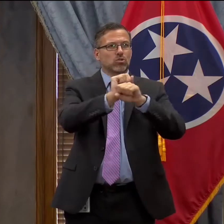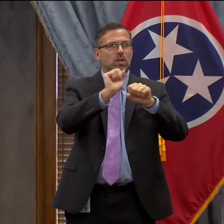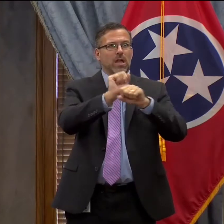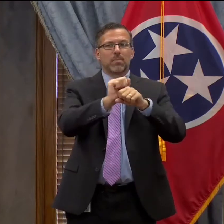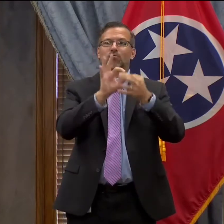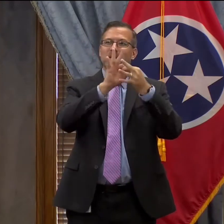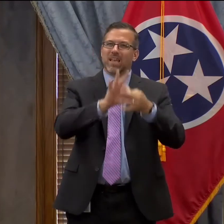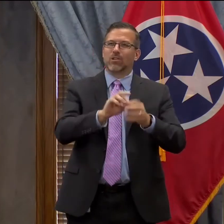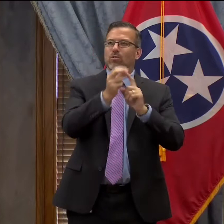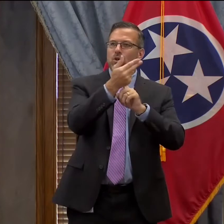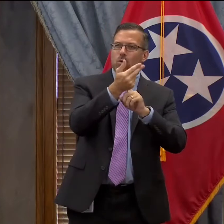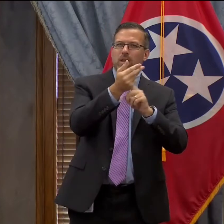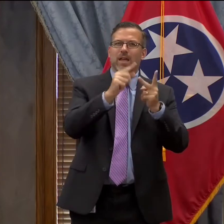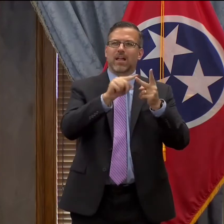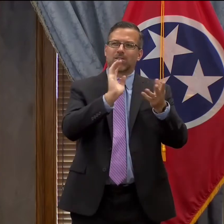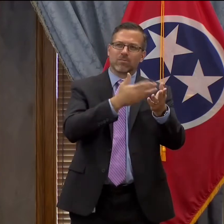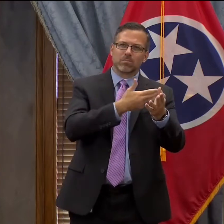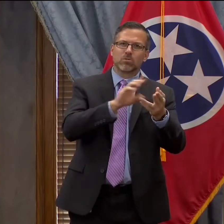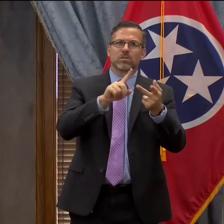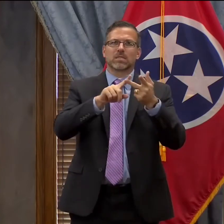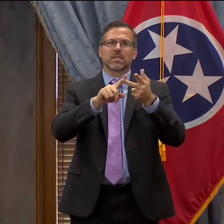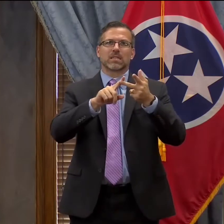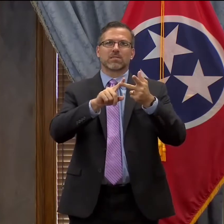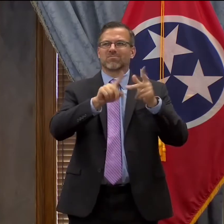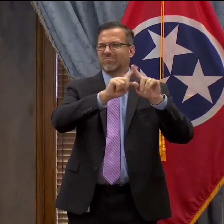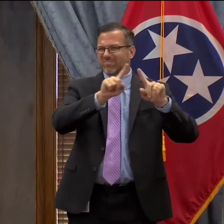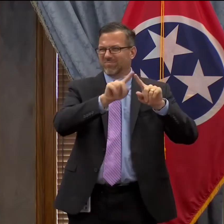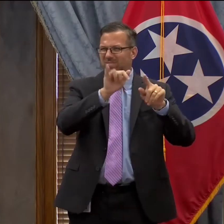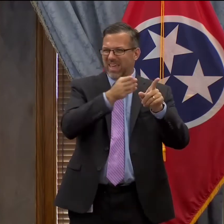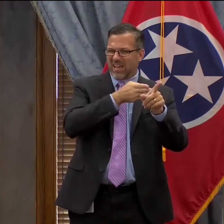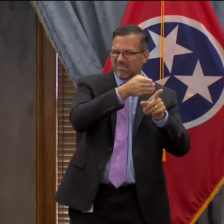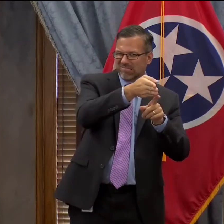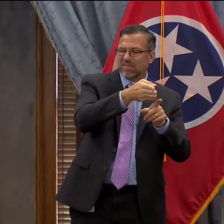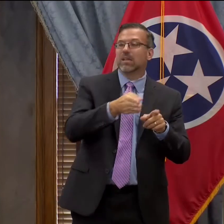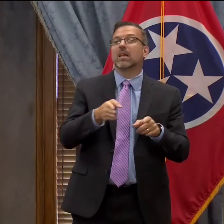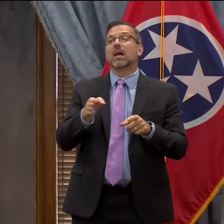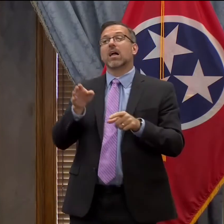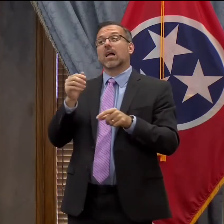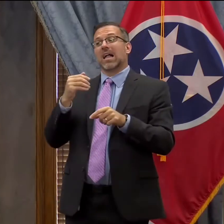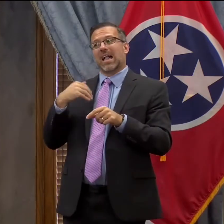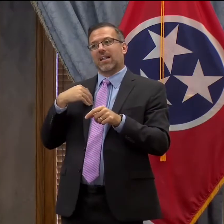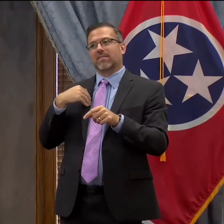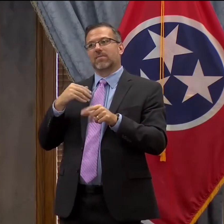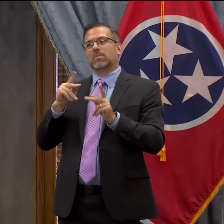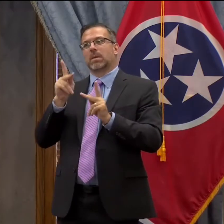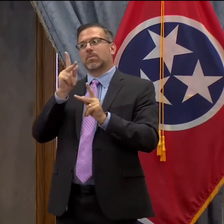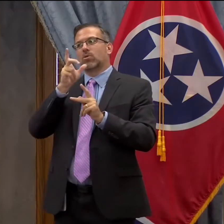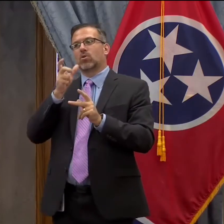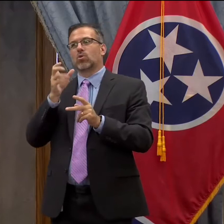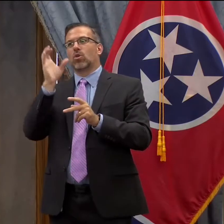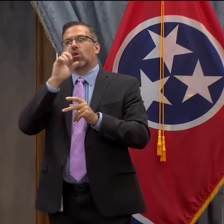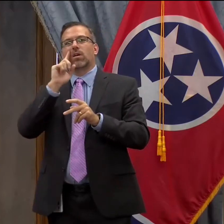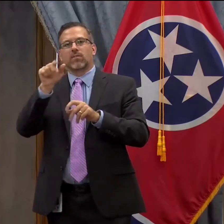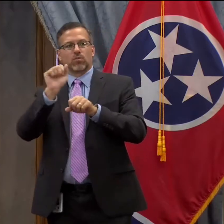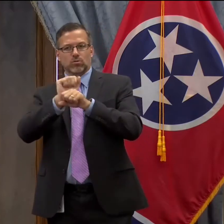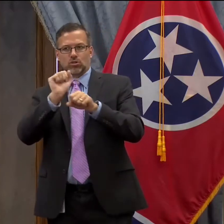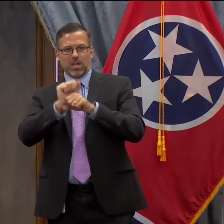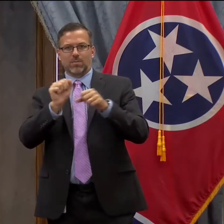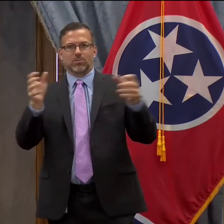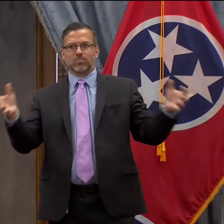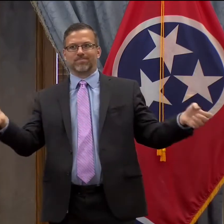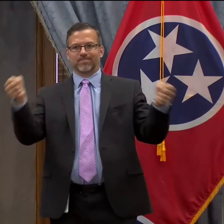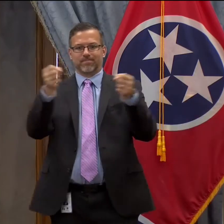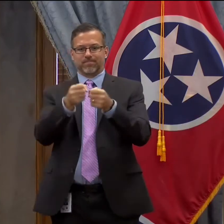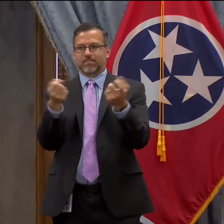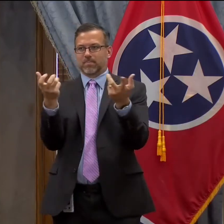those employees with employers who are looking for jobs to be filled in the retail and particularly in the grocery